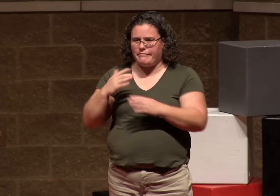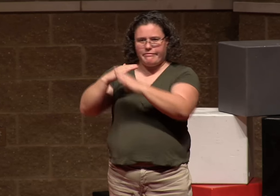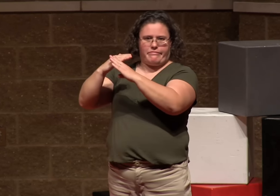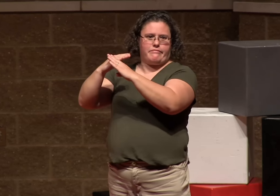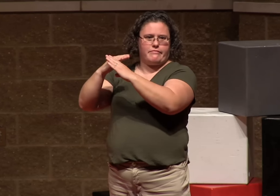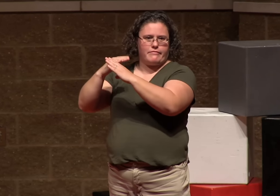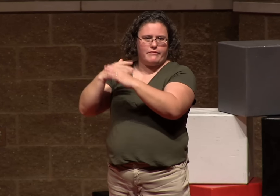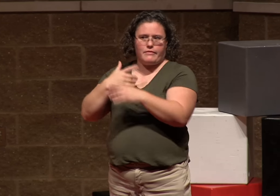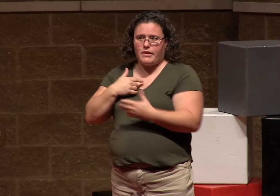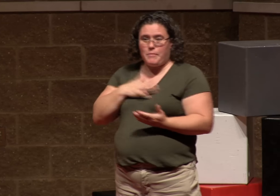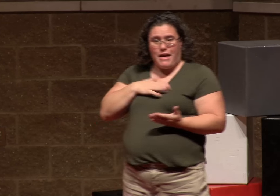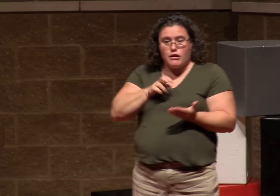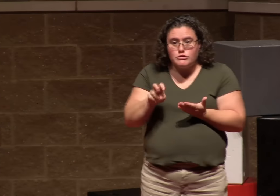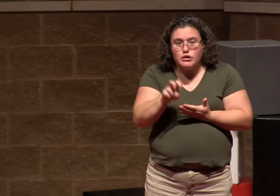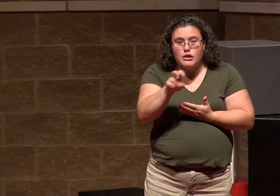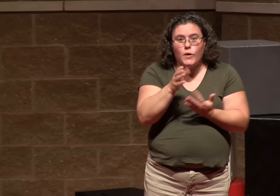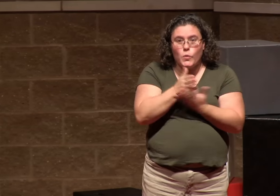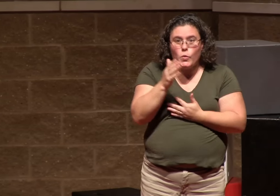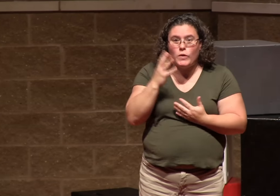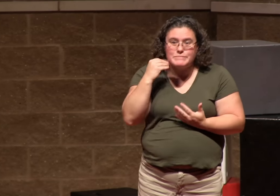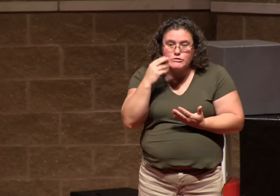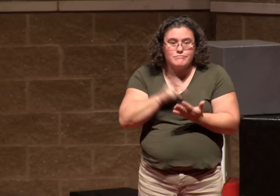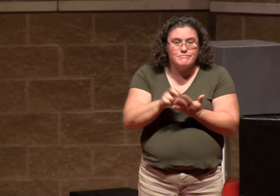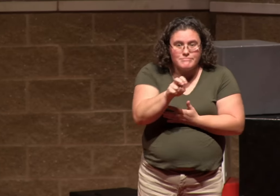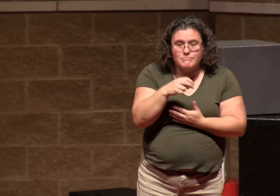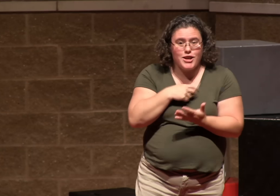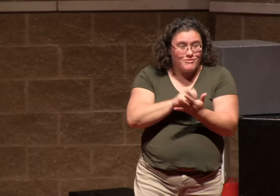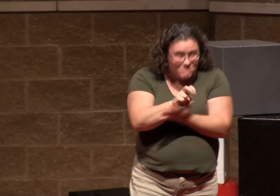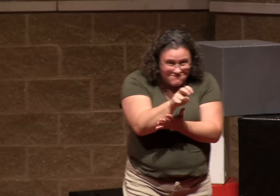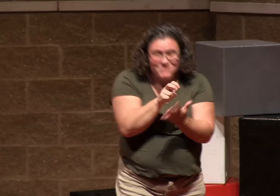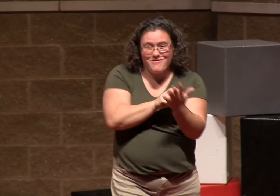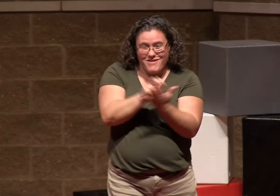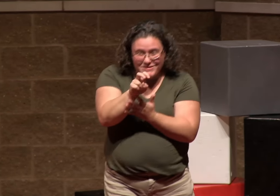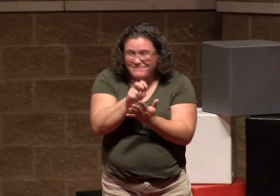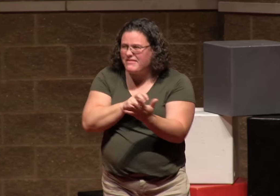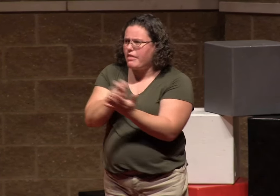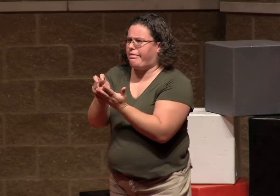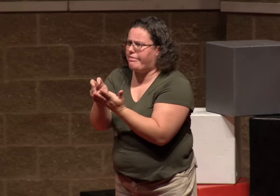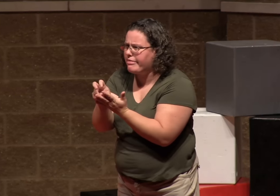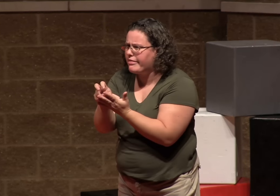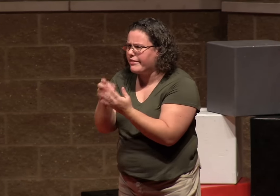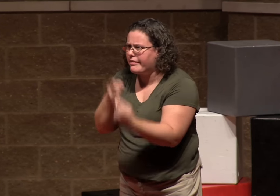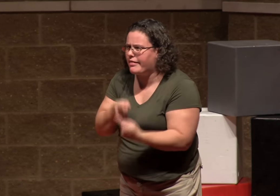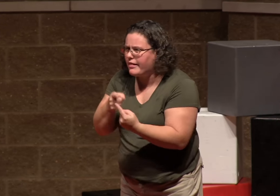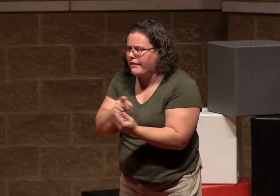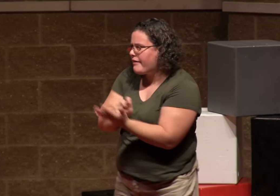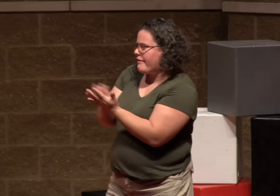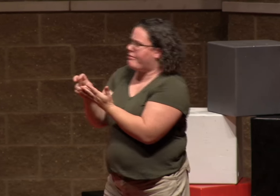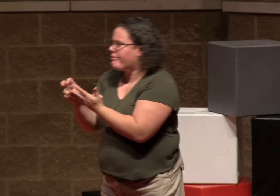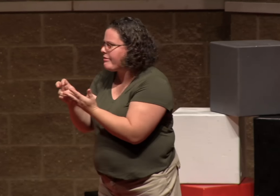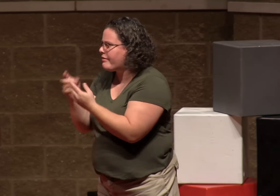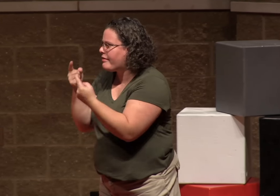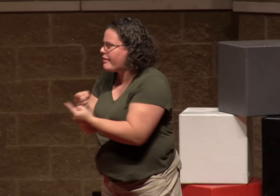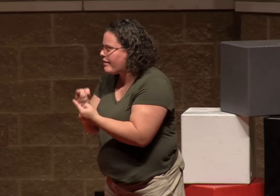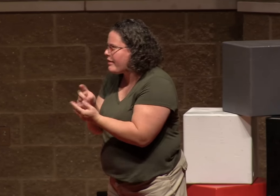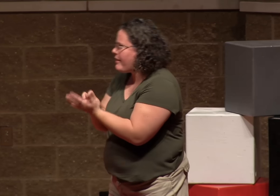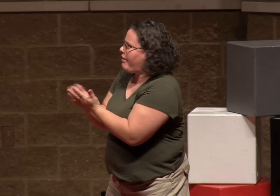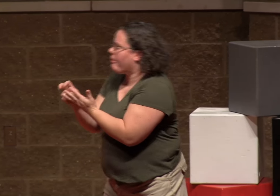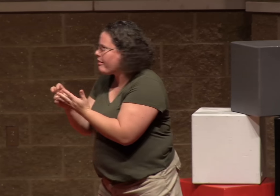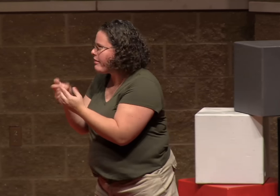of these experiences have become a part of me. I mean, I have this journey, and I try and journey through these things, and I struggle, and I